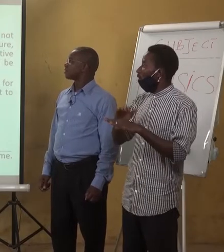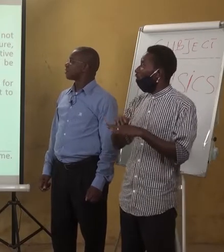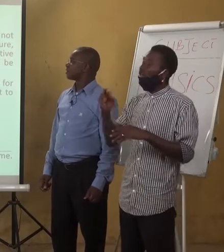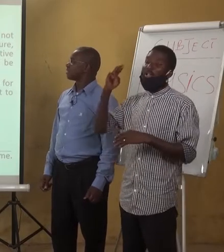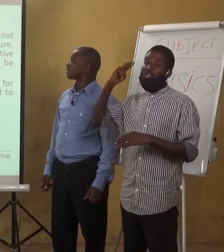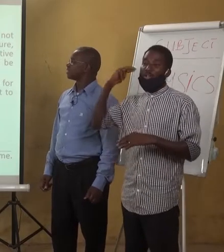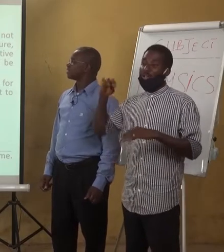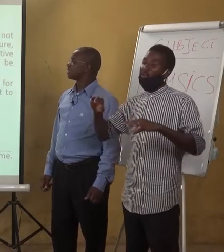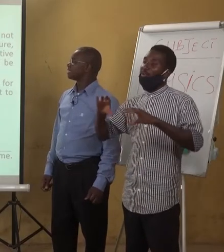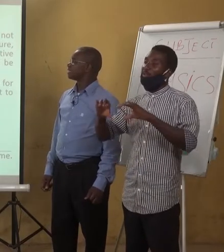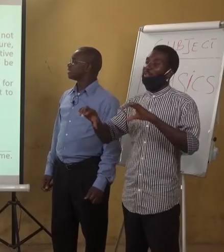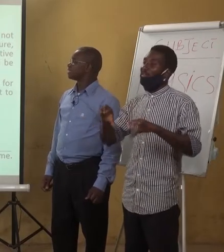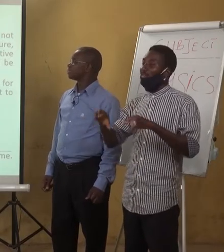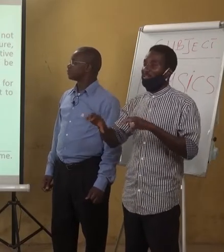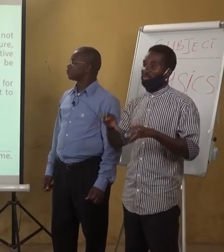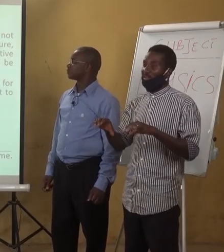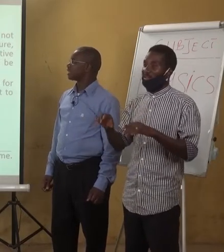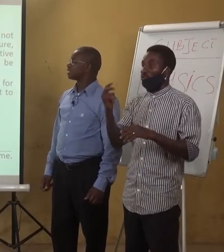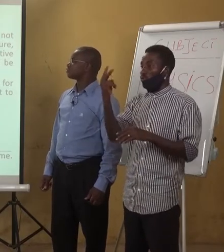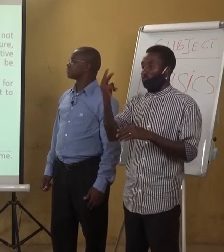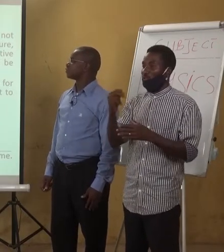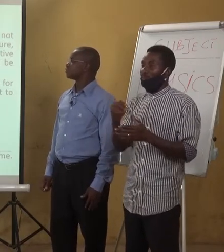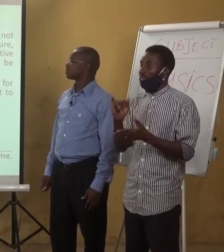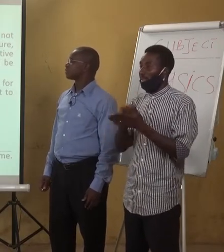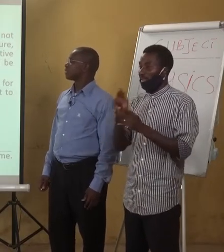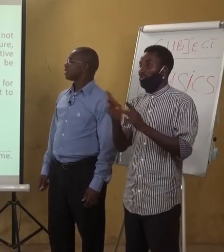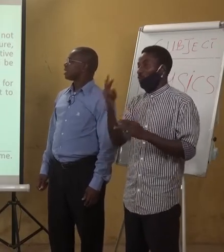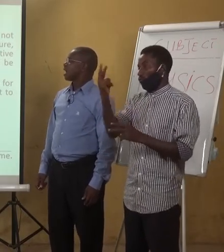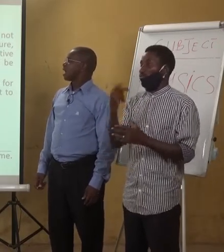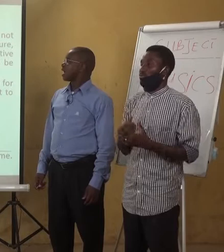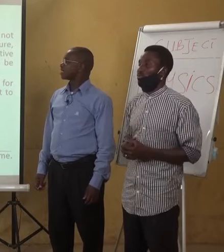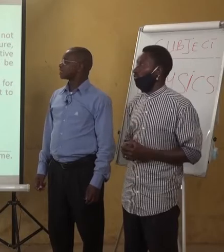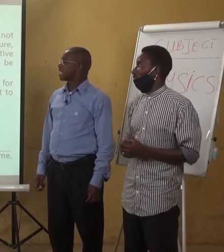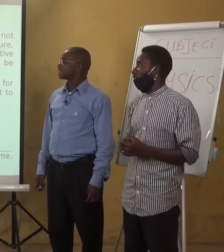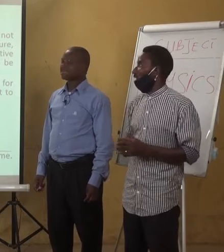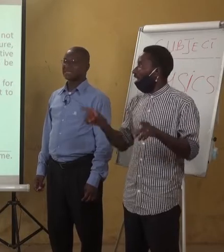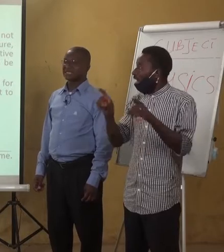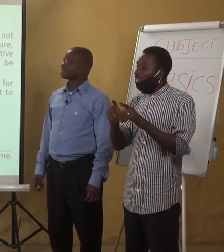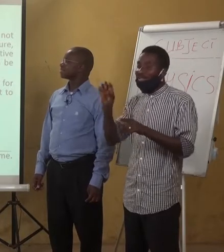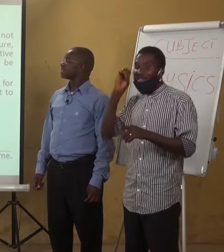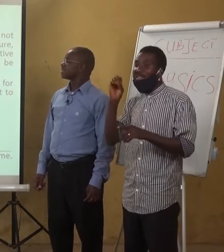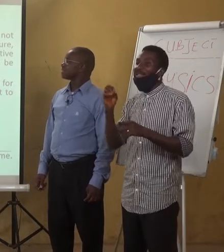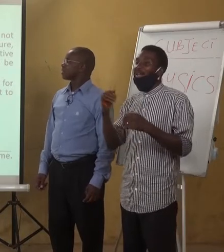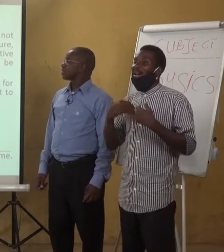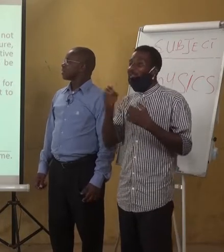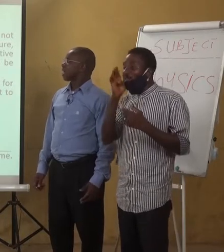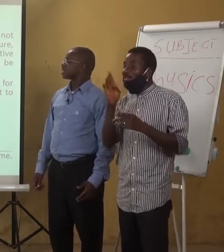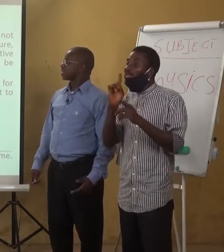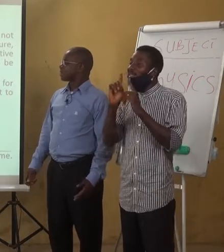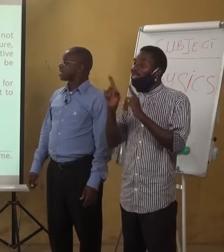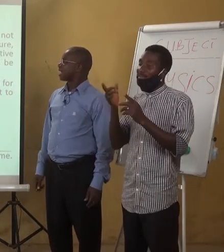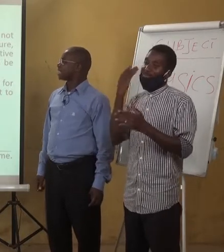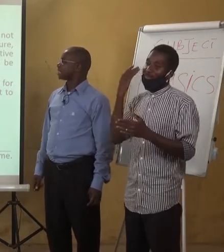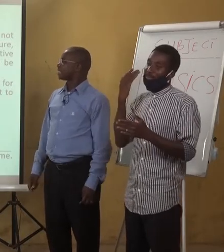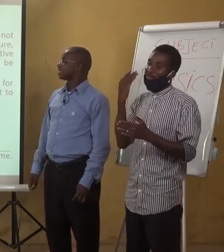on Radioactivity 2, that is part 2. As has been said, as